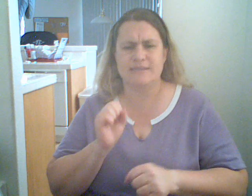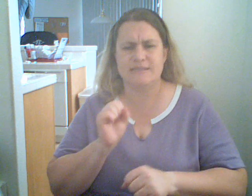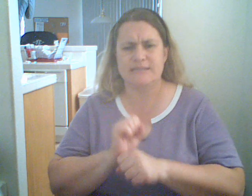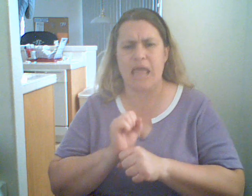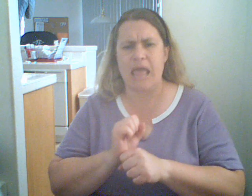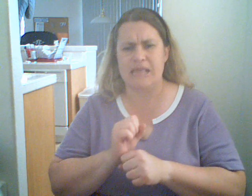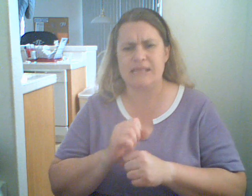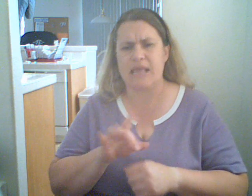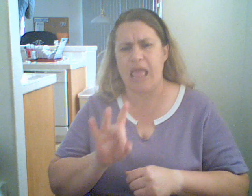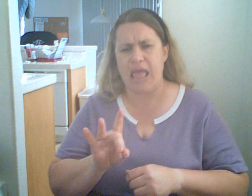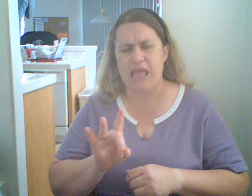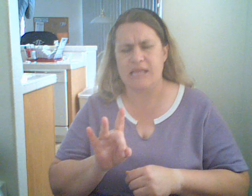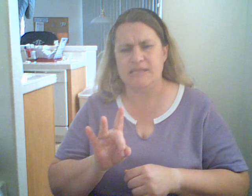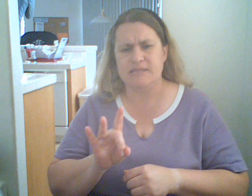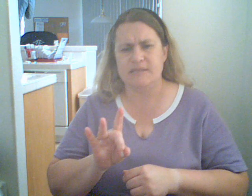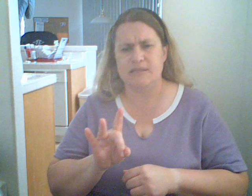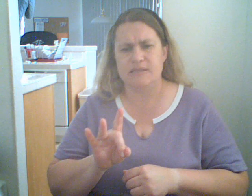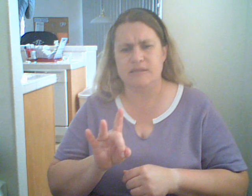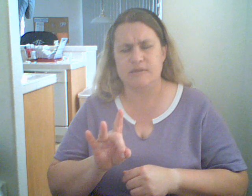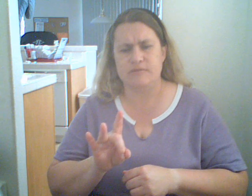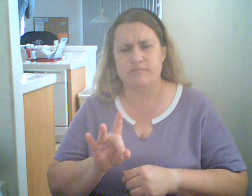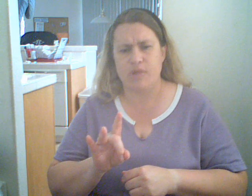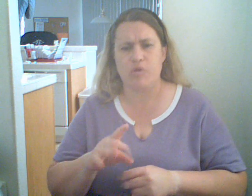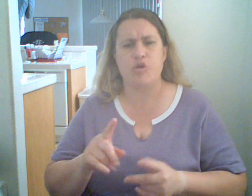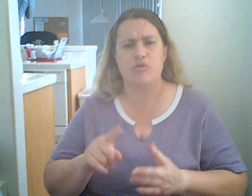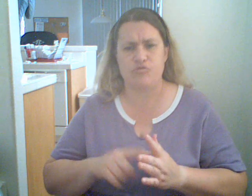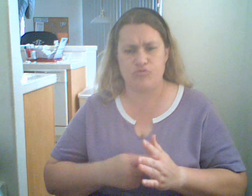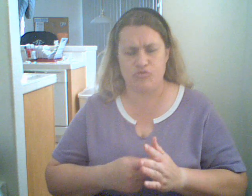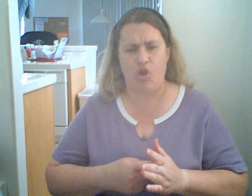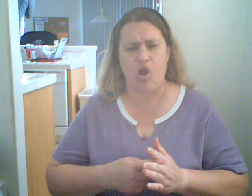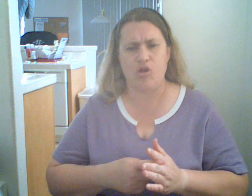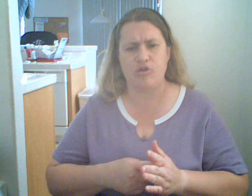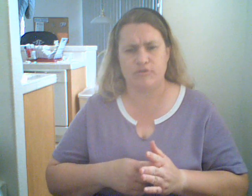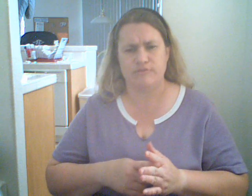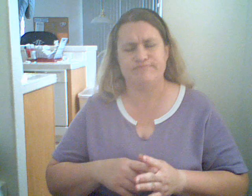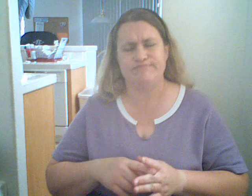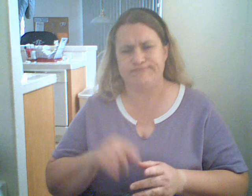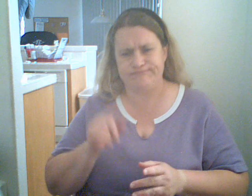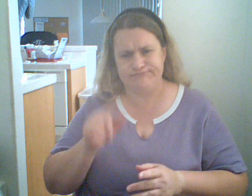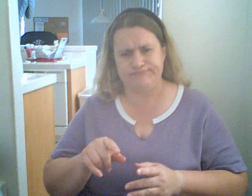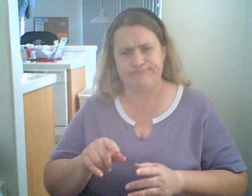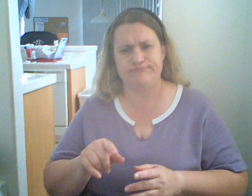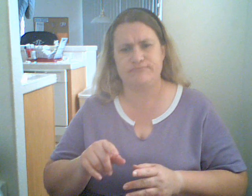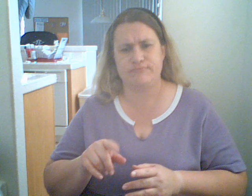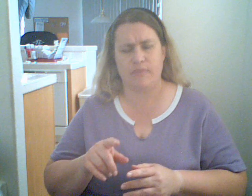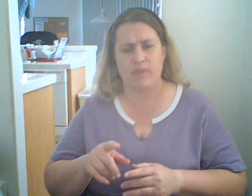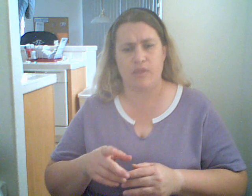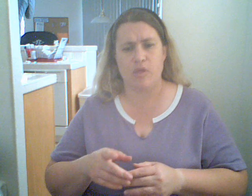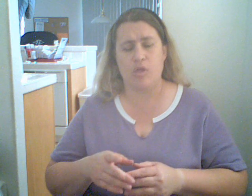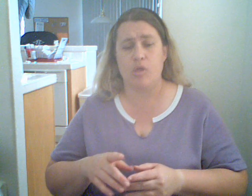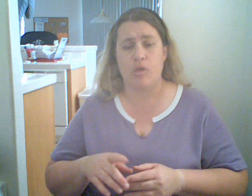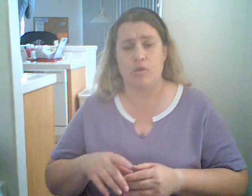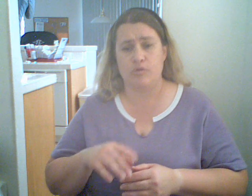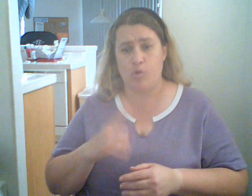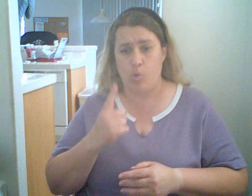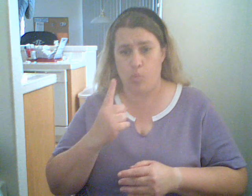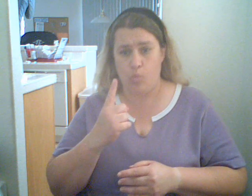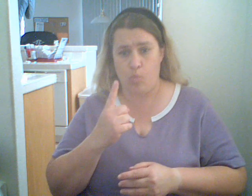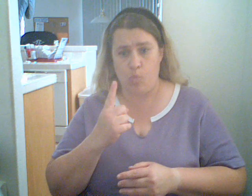actually start off with task number 8, which is one of 10 tasks